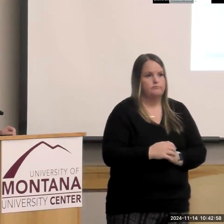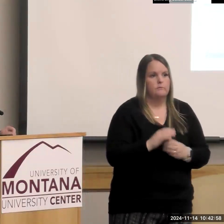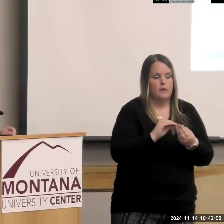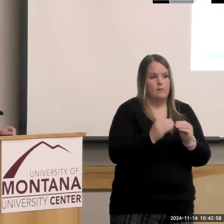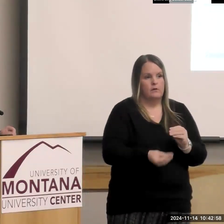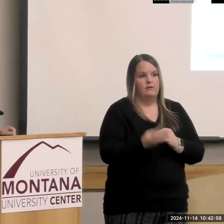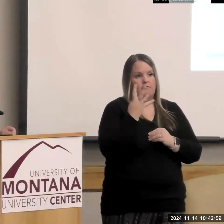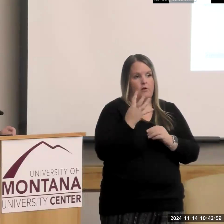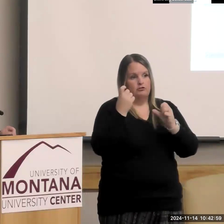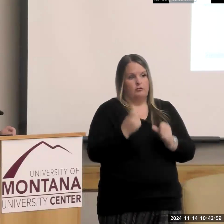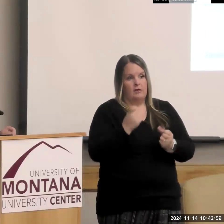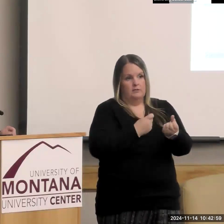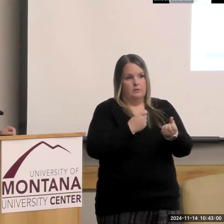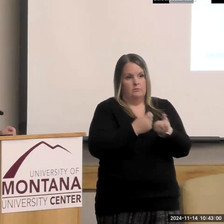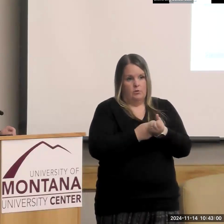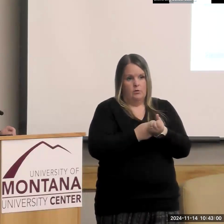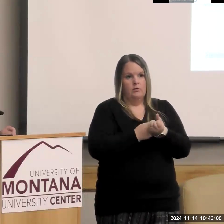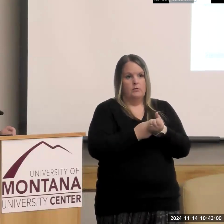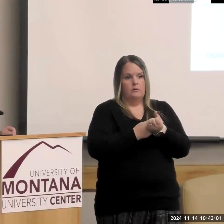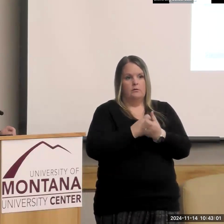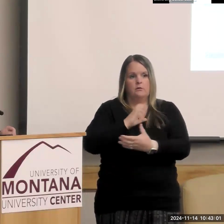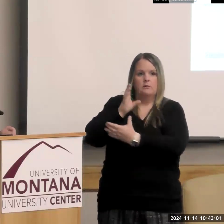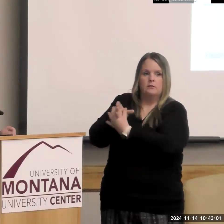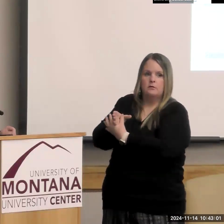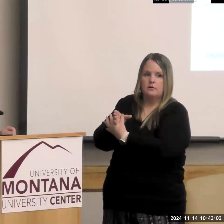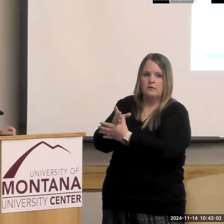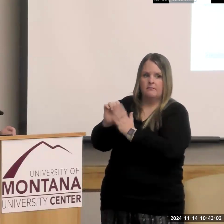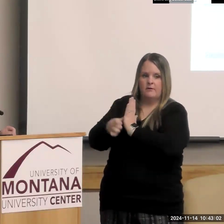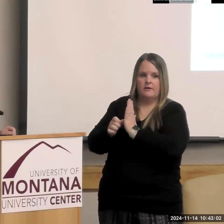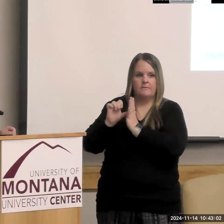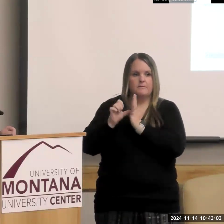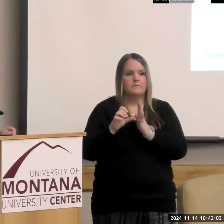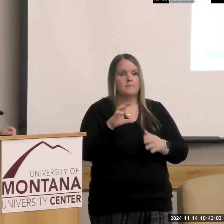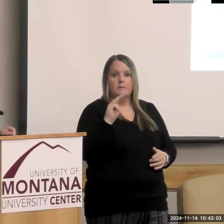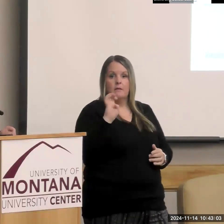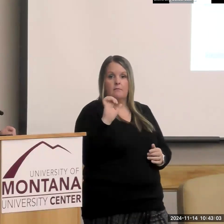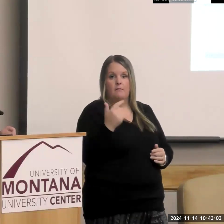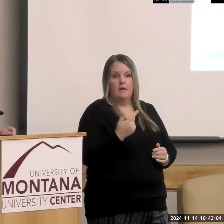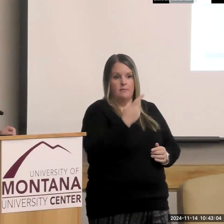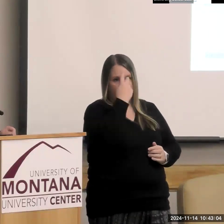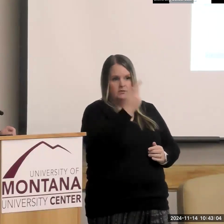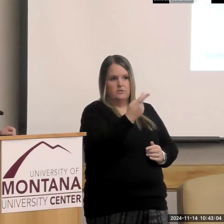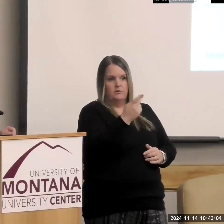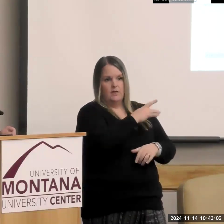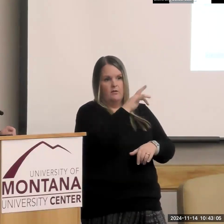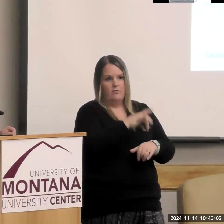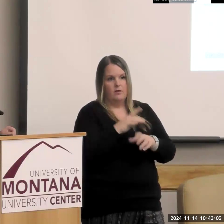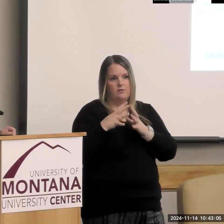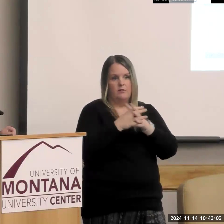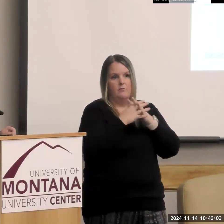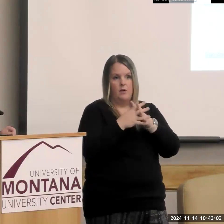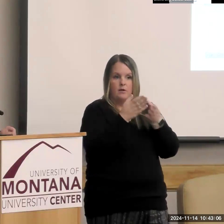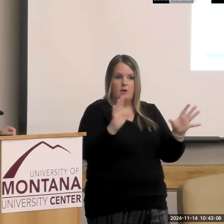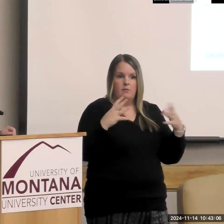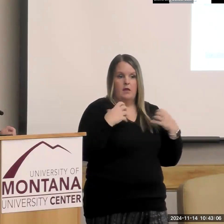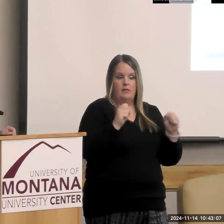is strengthening support and mobilizing community. Yes, Can I just make a point? please. Because you and I got to be at the American Public Health Association, and